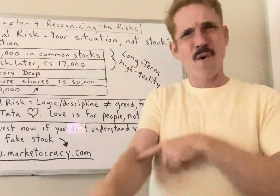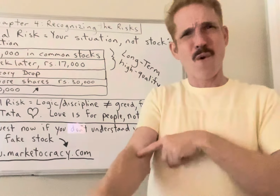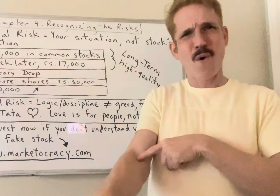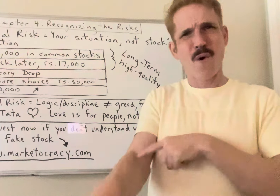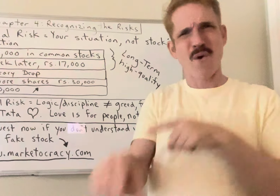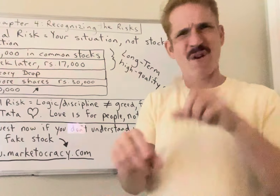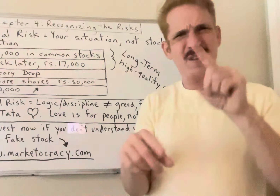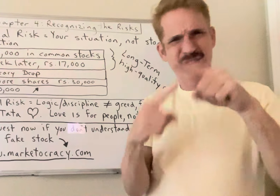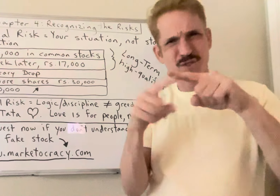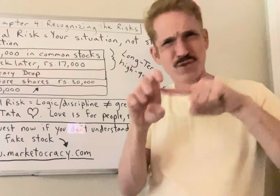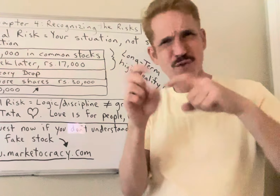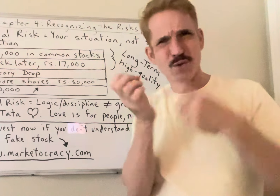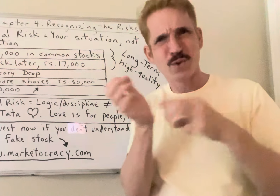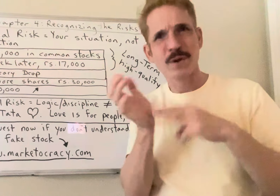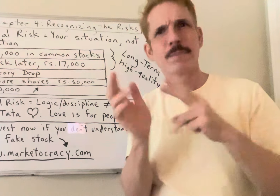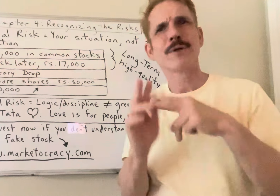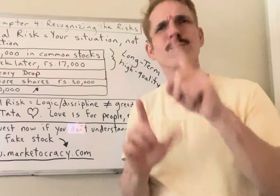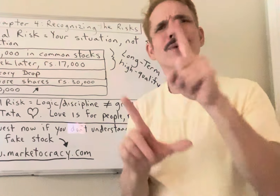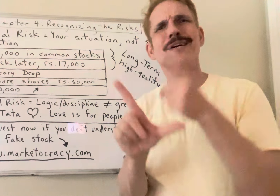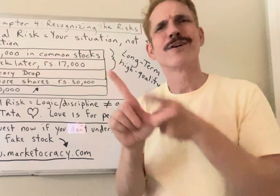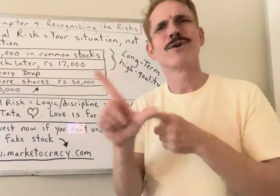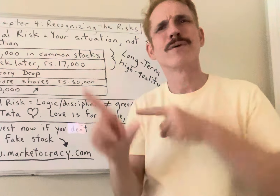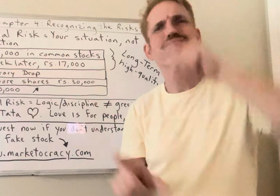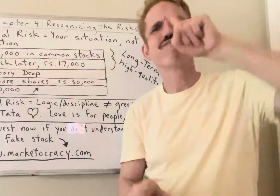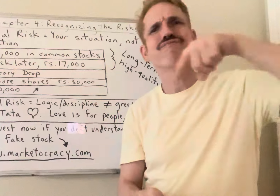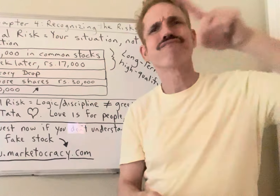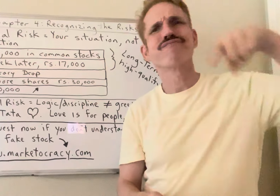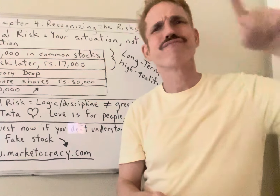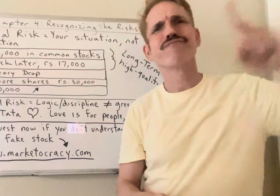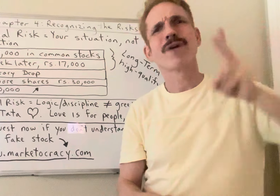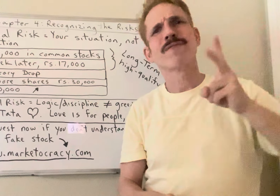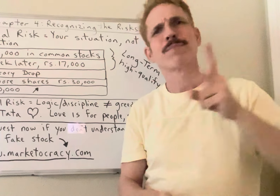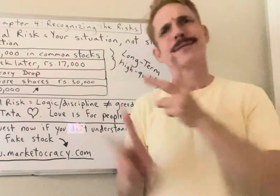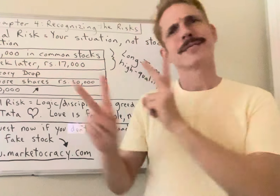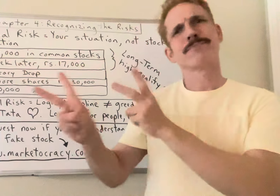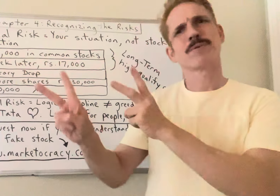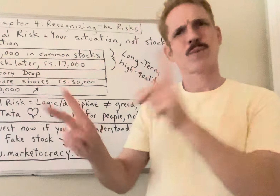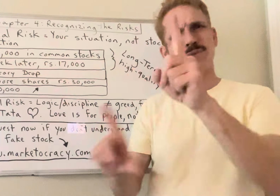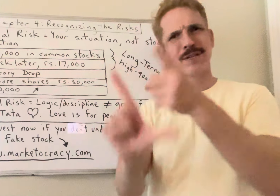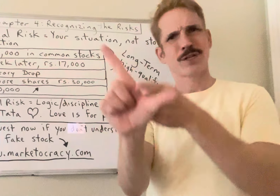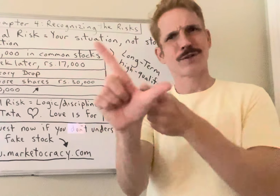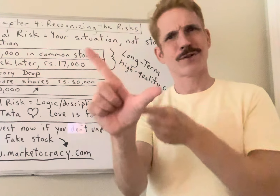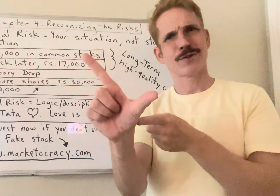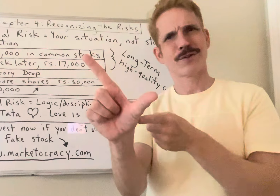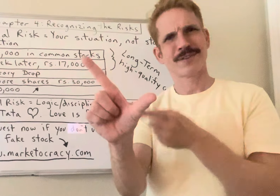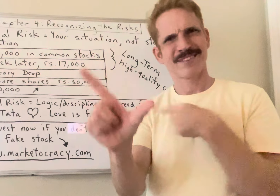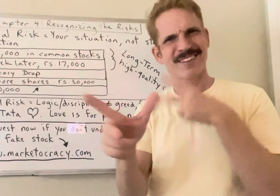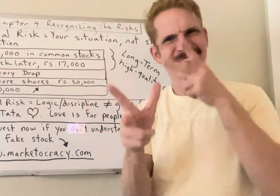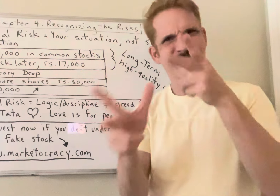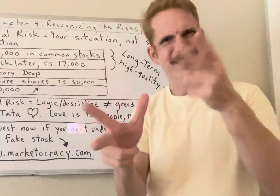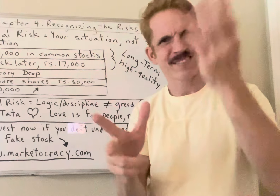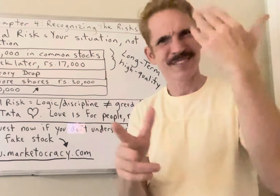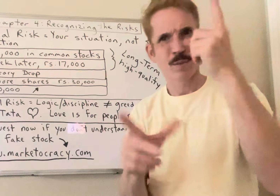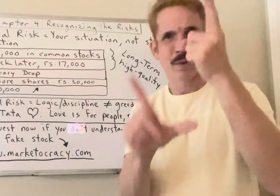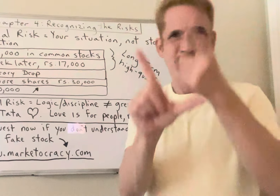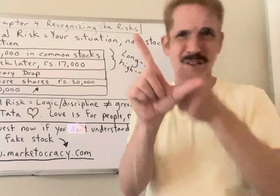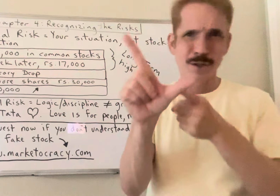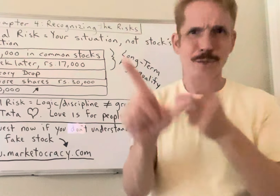Can you imagine? That's like a robot checking the computer software you gave it to see if